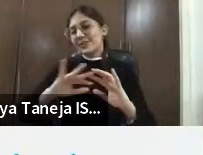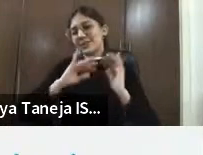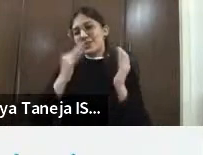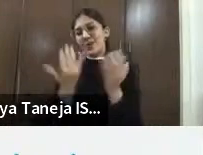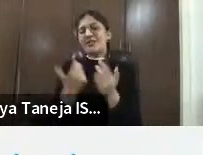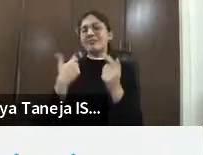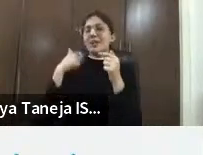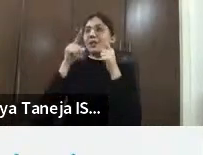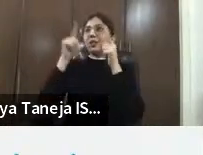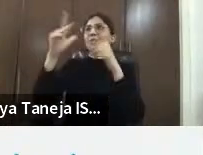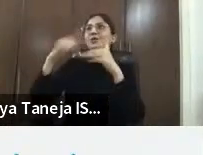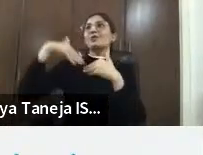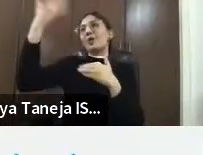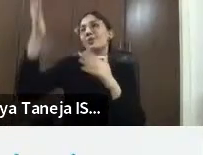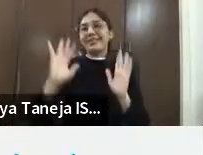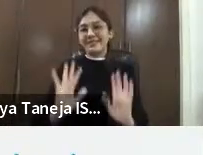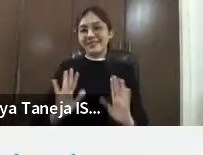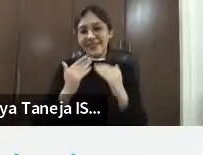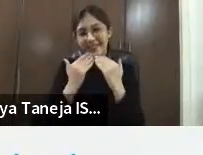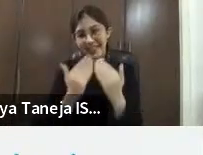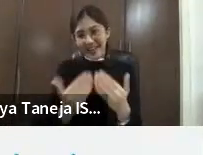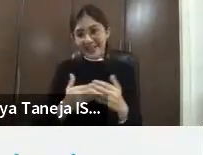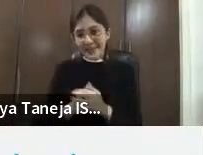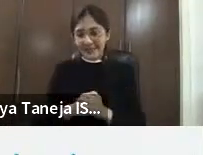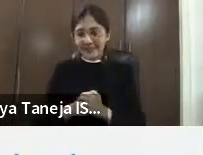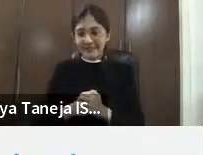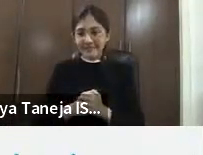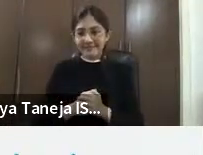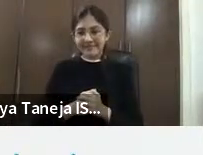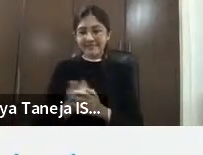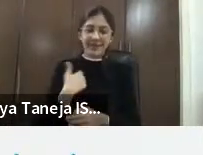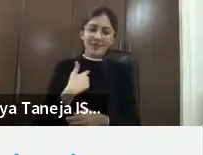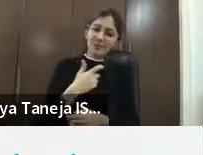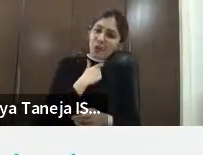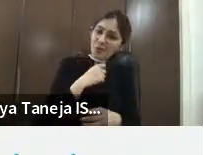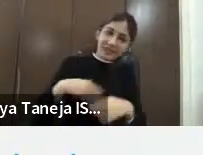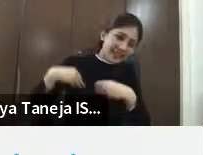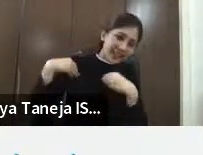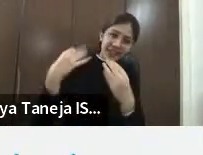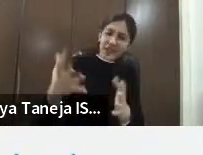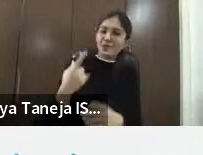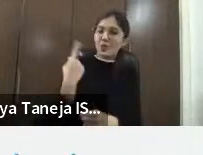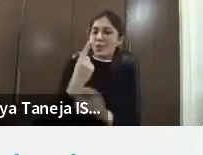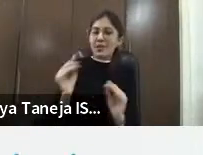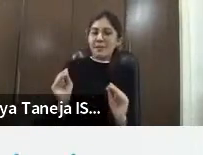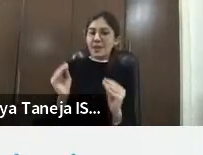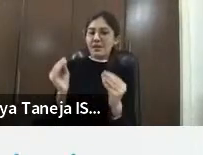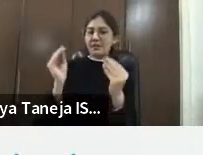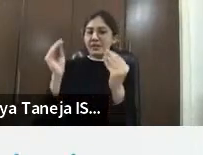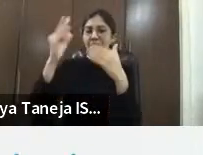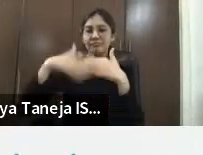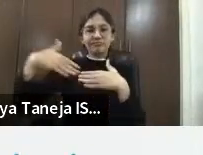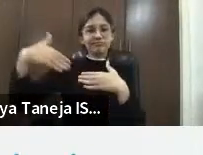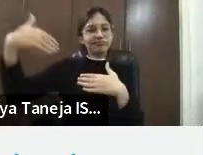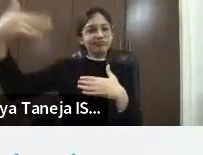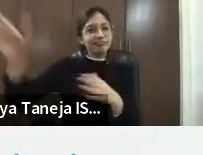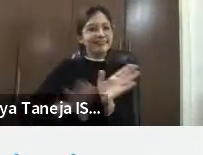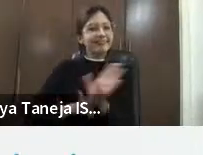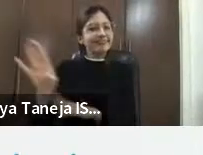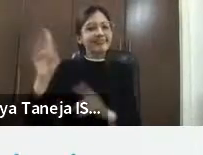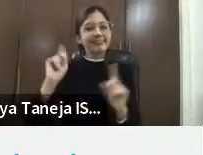to. Thank you, the jury. I promise to only get better at my work so that